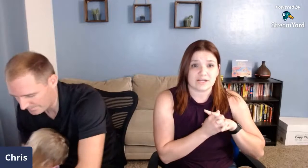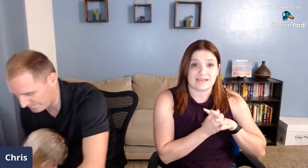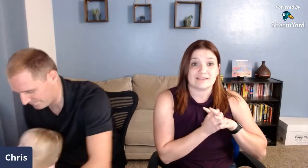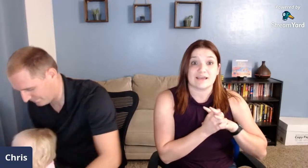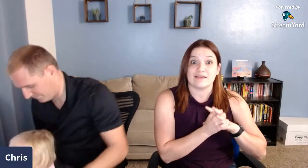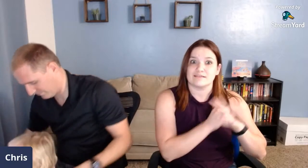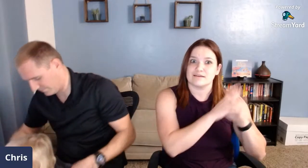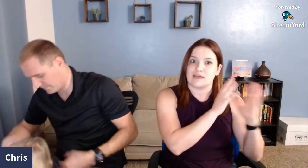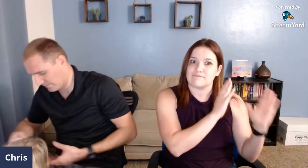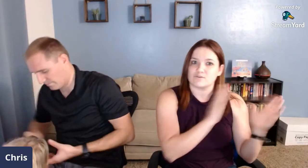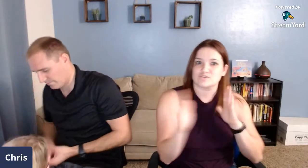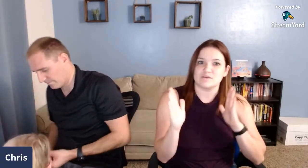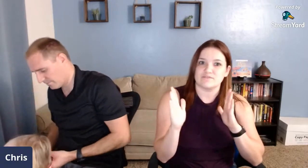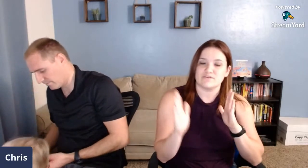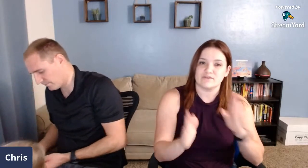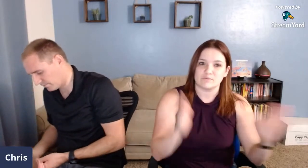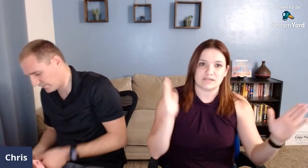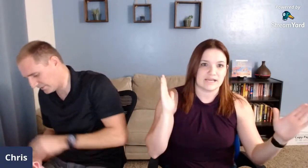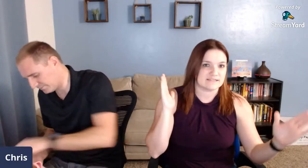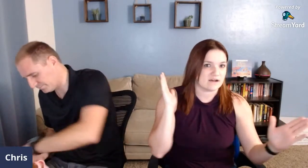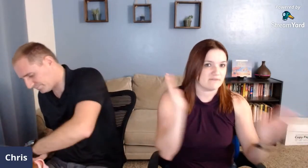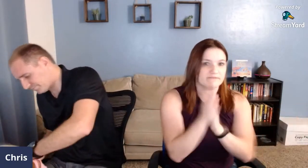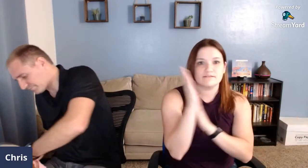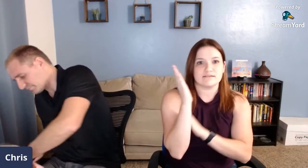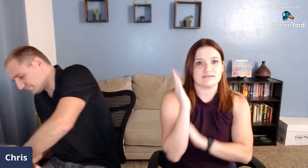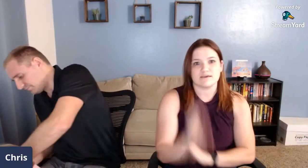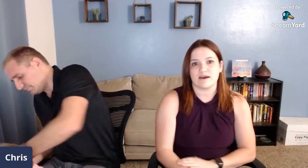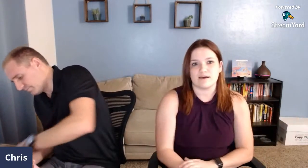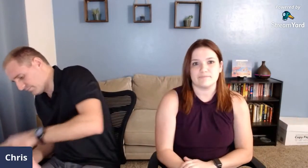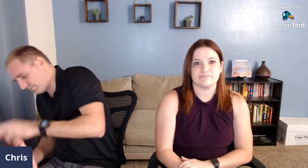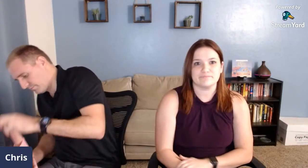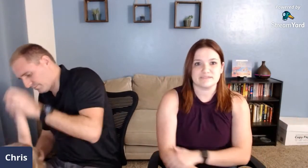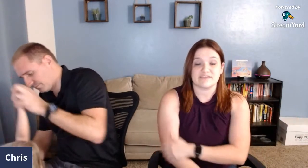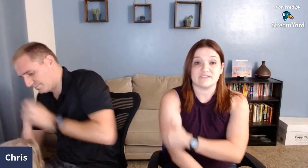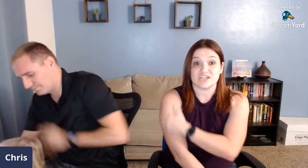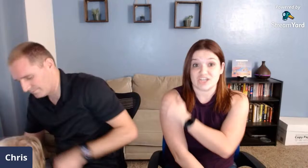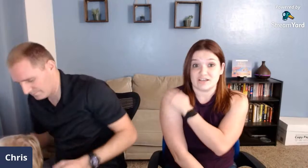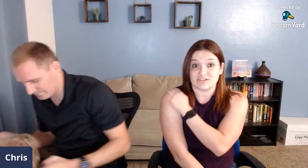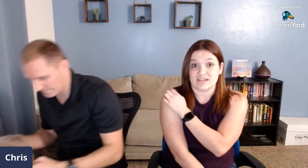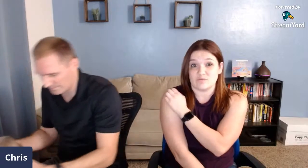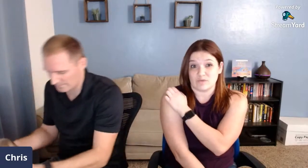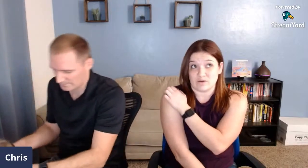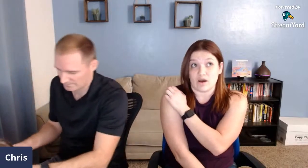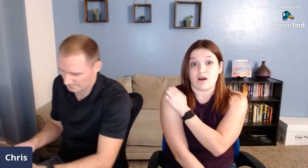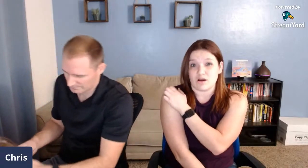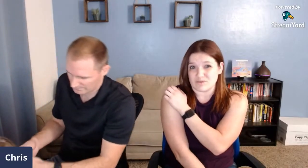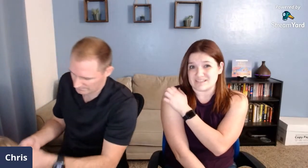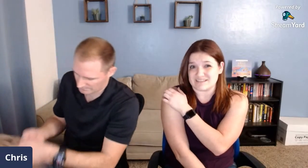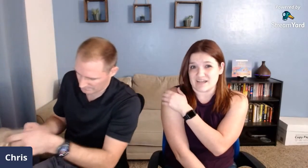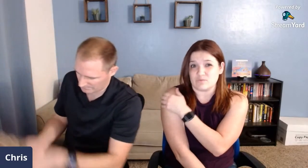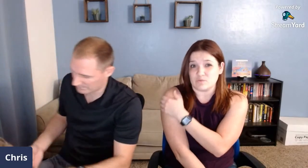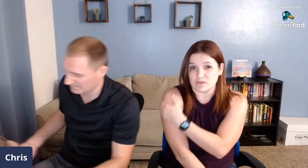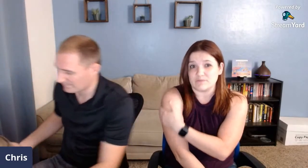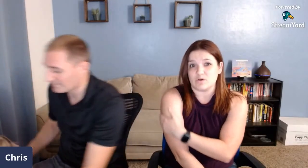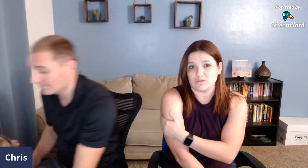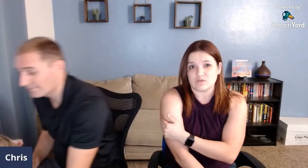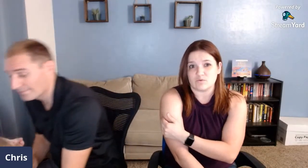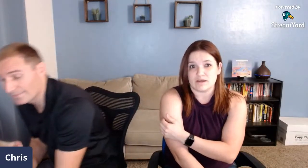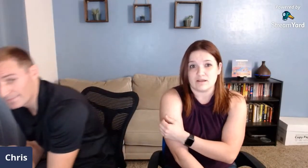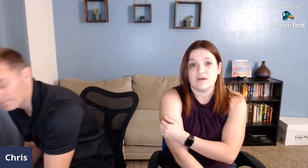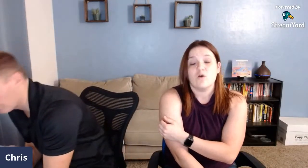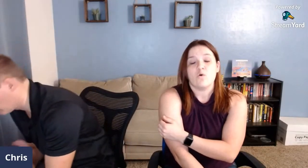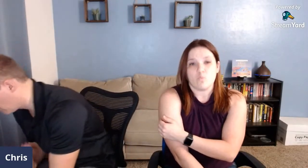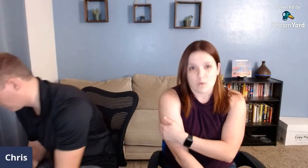the 30th, and then that first week of November kicks off the 7-day challenge. And then we decided we will be